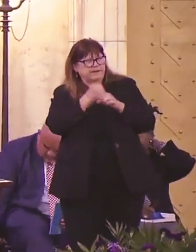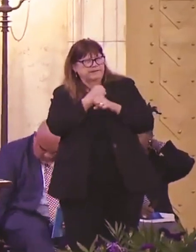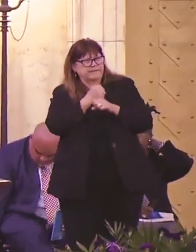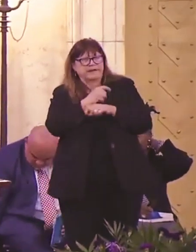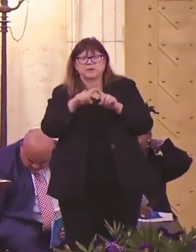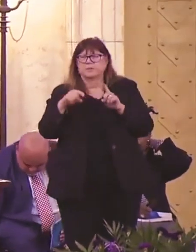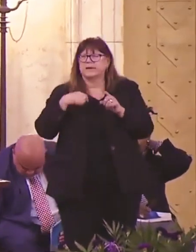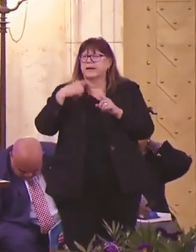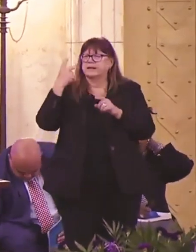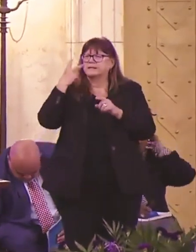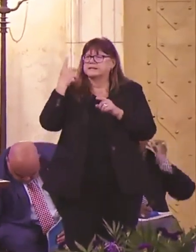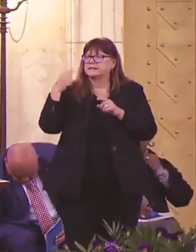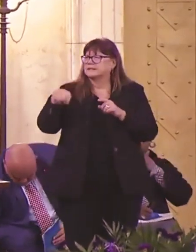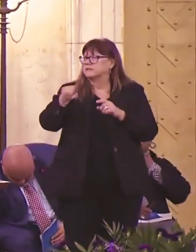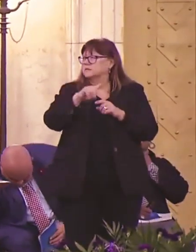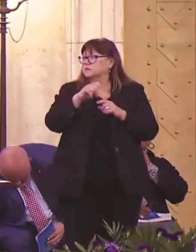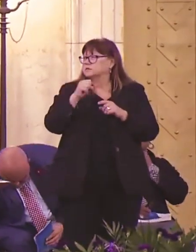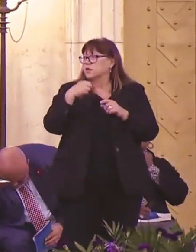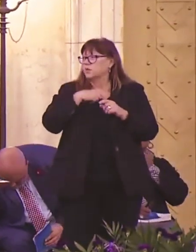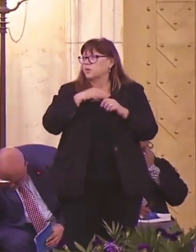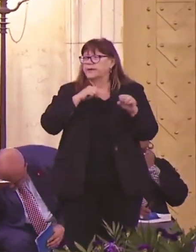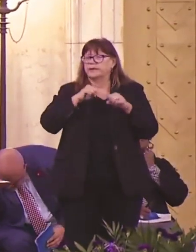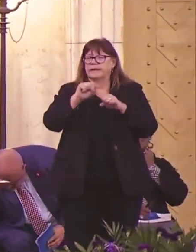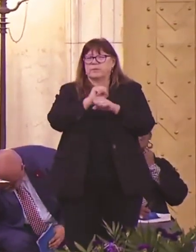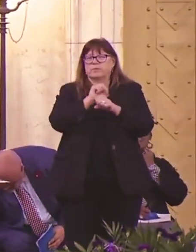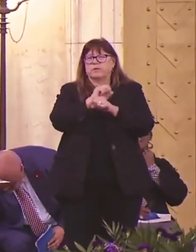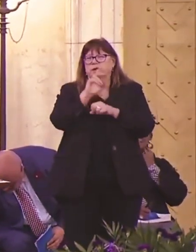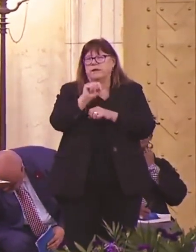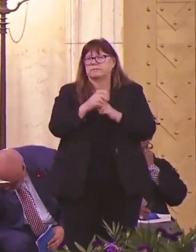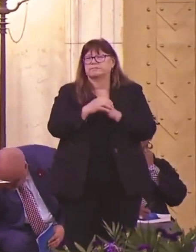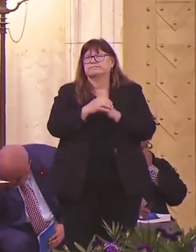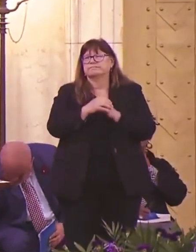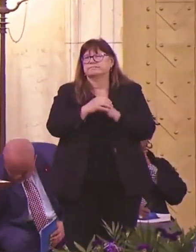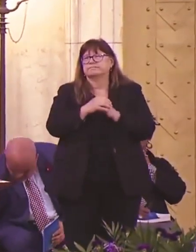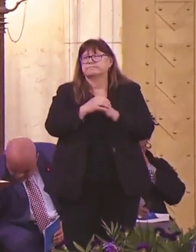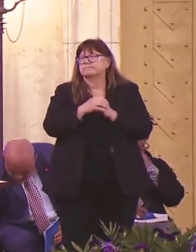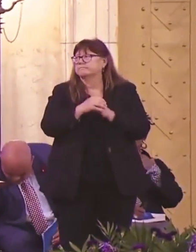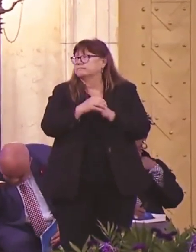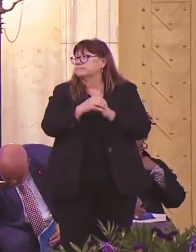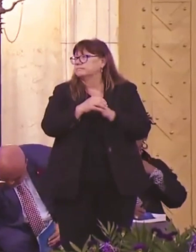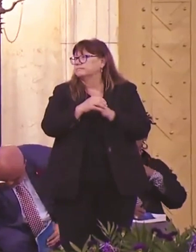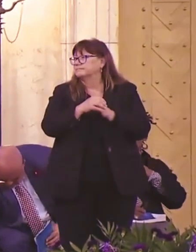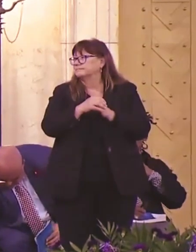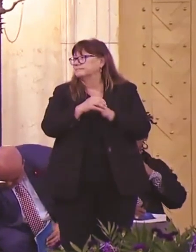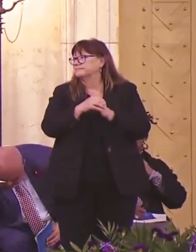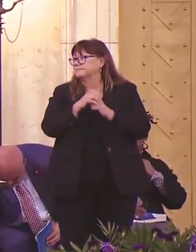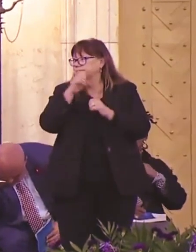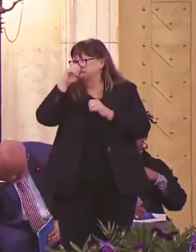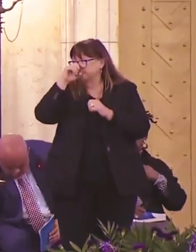I see it in you, so we can walk it out and move